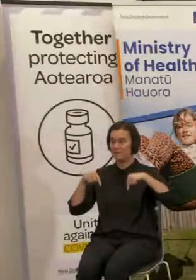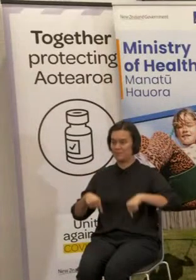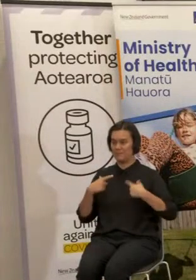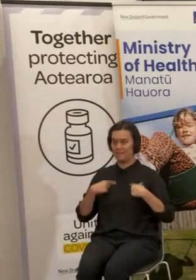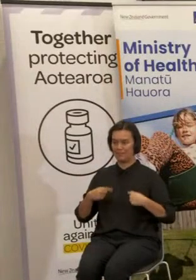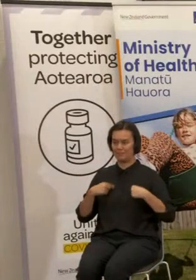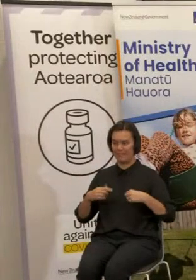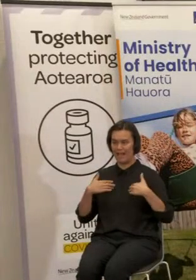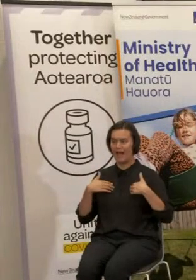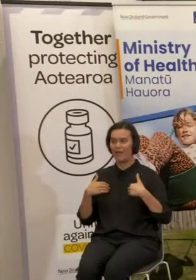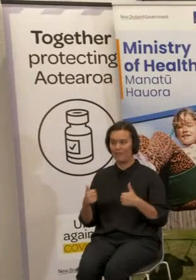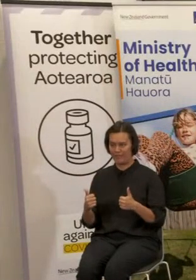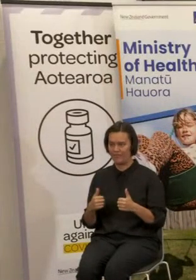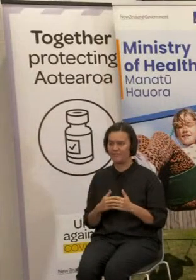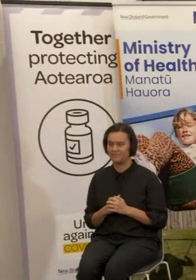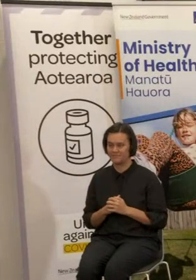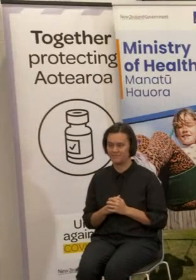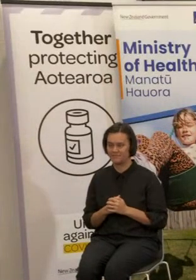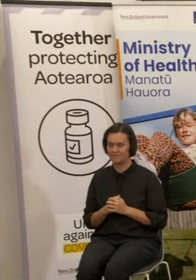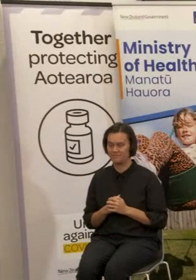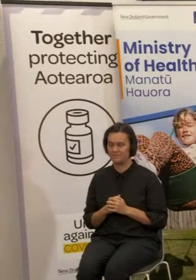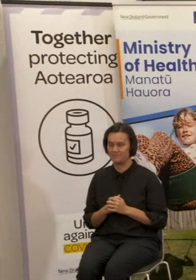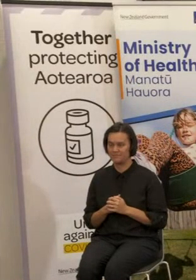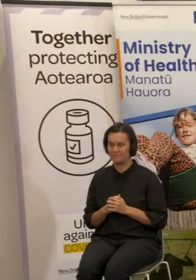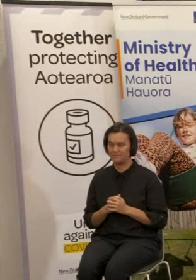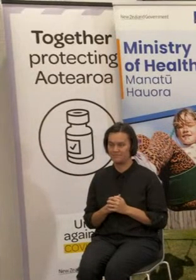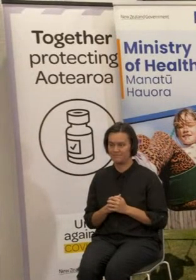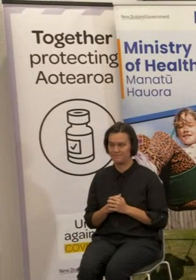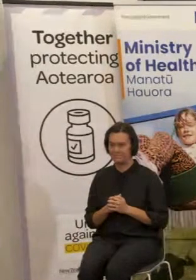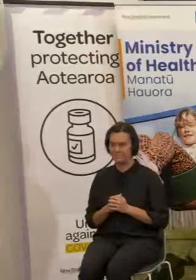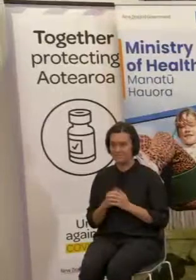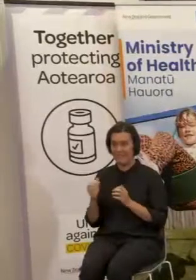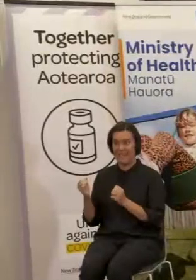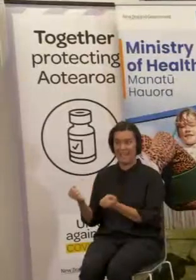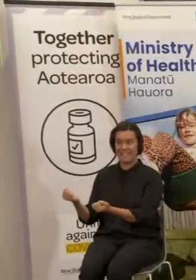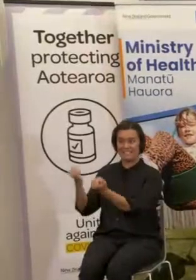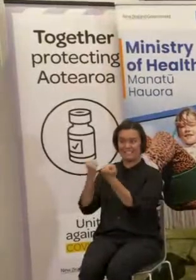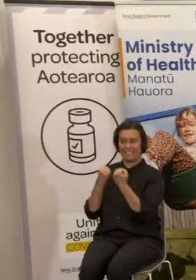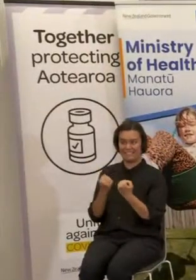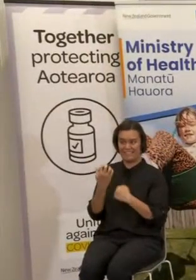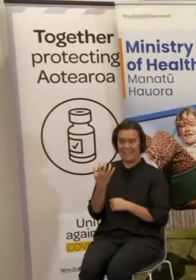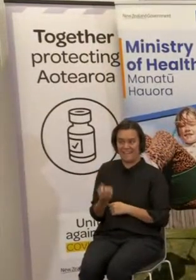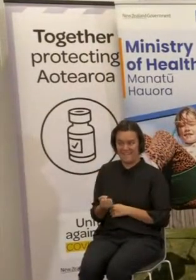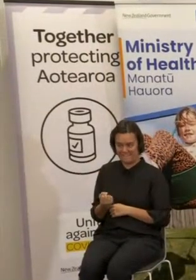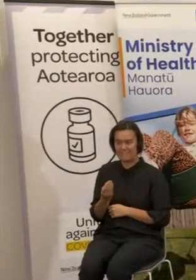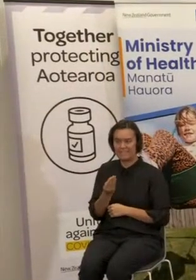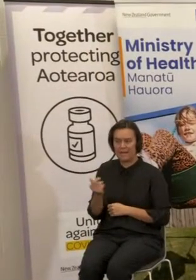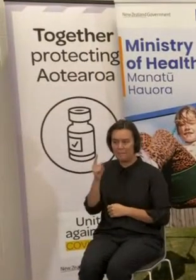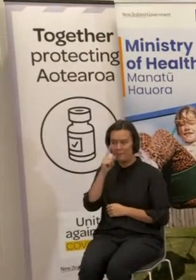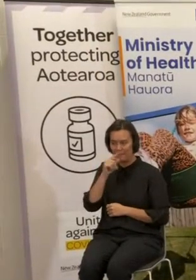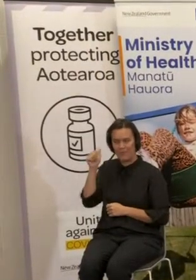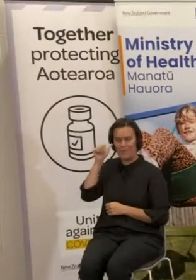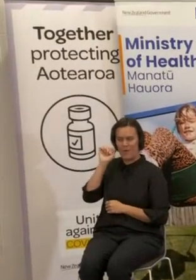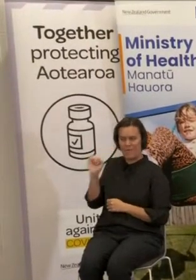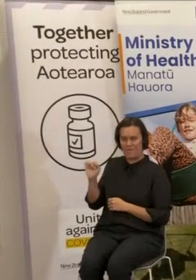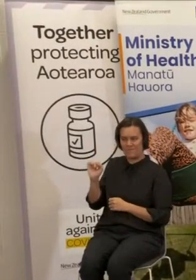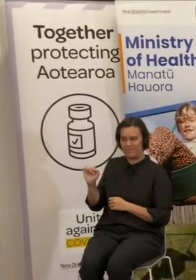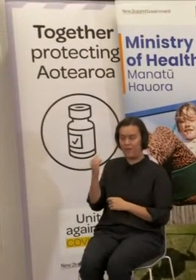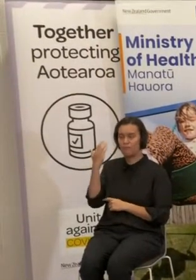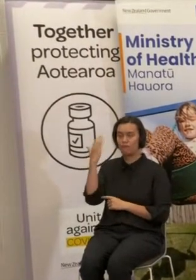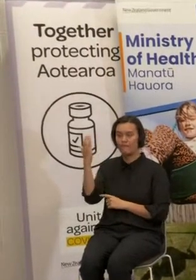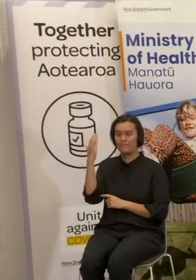hauora. Very pleased to be joined today by at least someone who's a very familiar face to all of you, I'm sure, Professor Nikki Turner, the Director